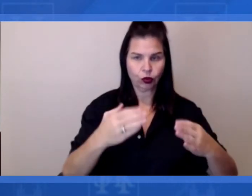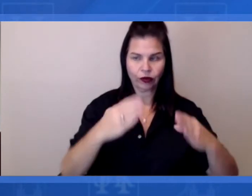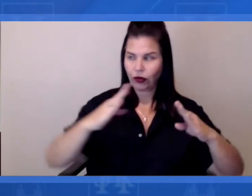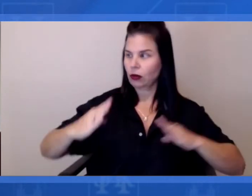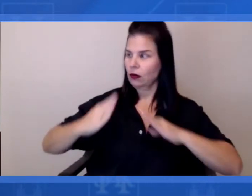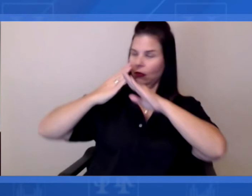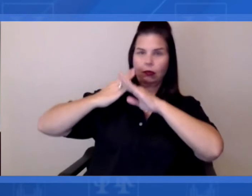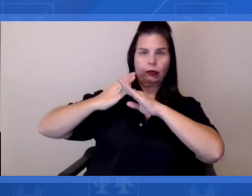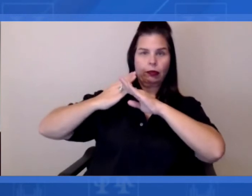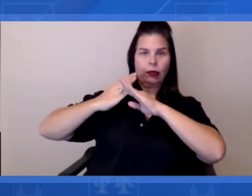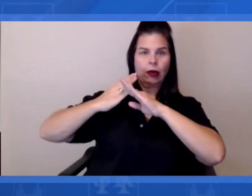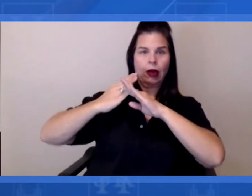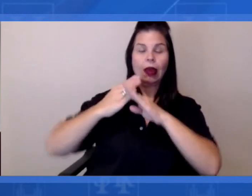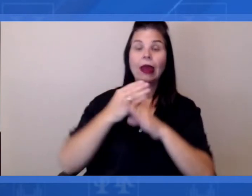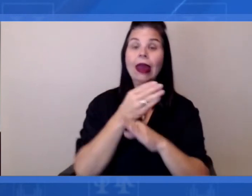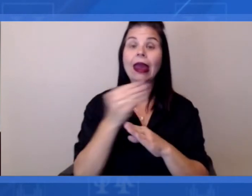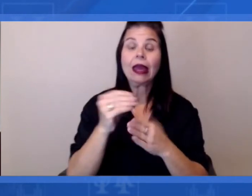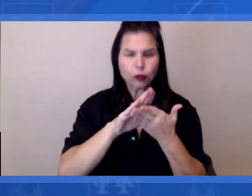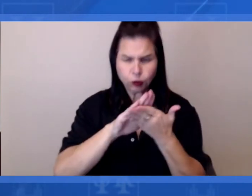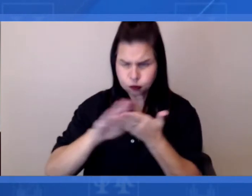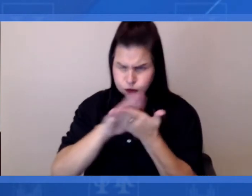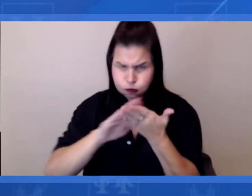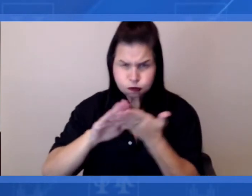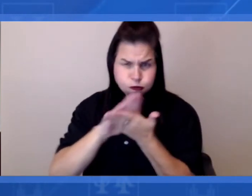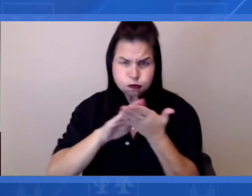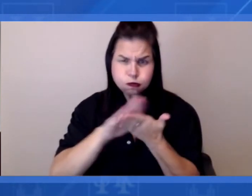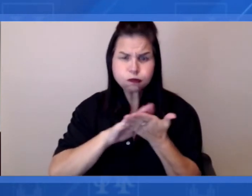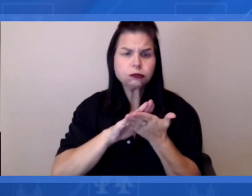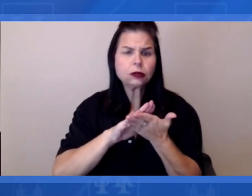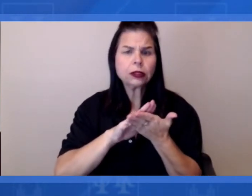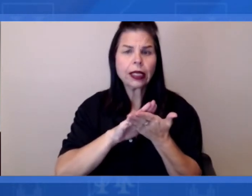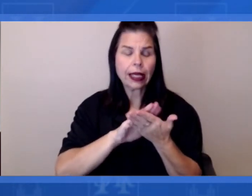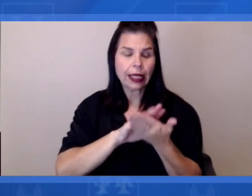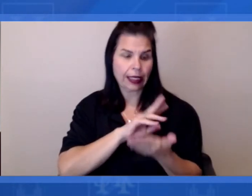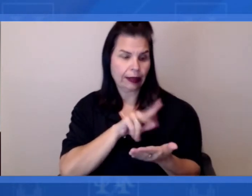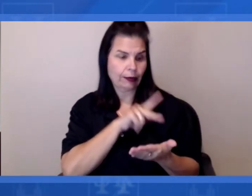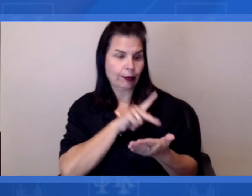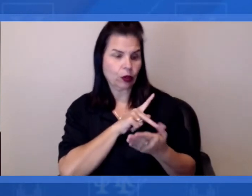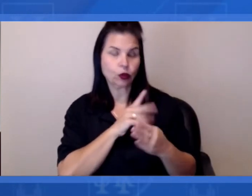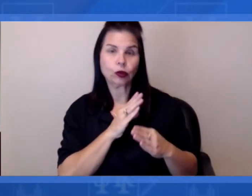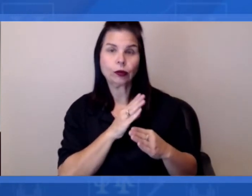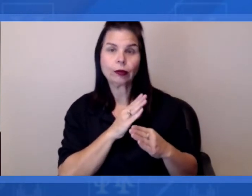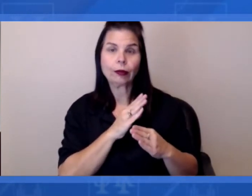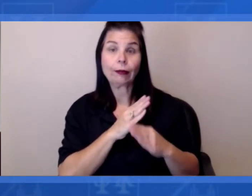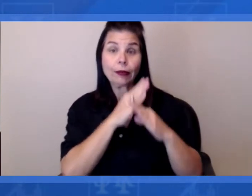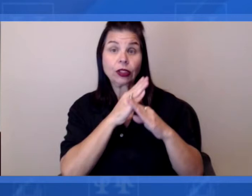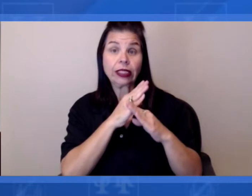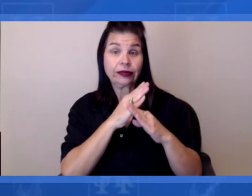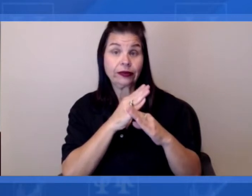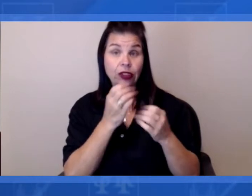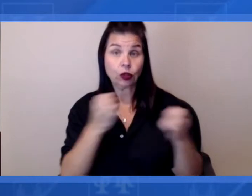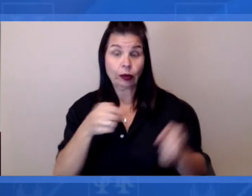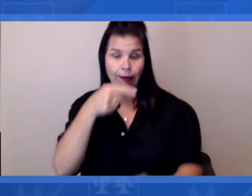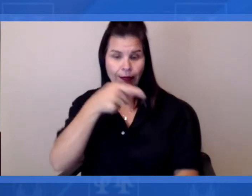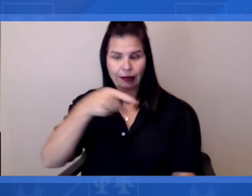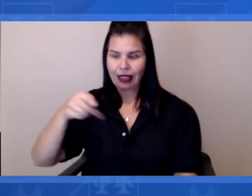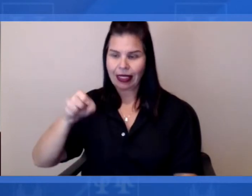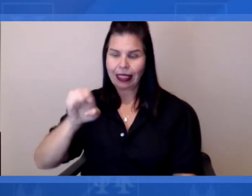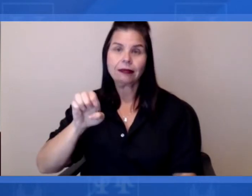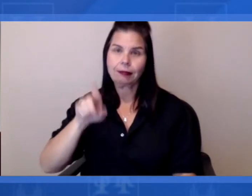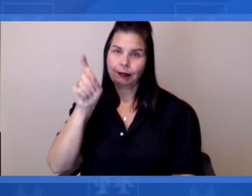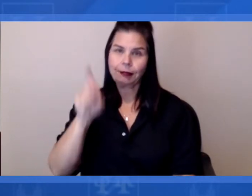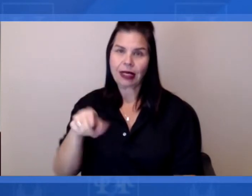and additional cleanliness and personal protective equipment procedures are in place.